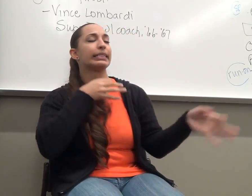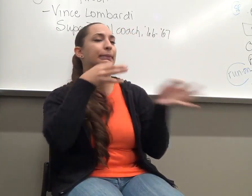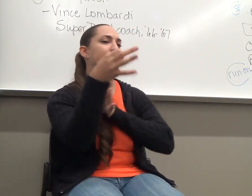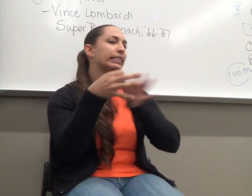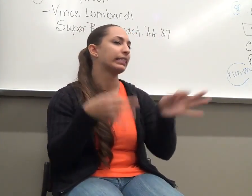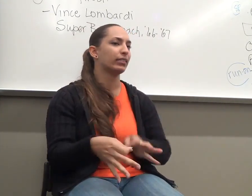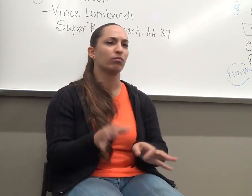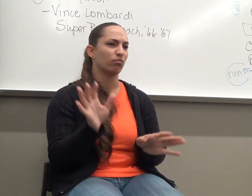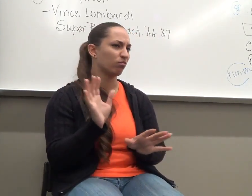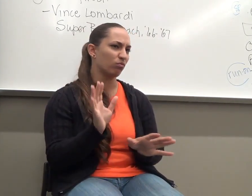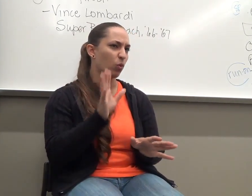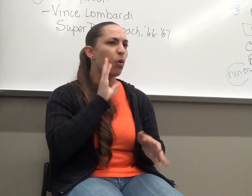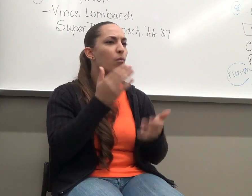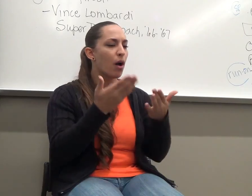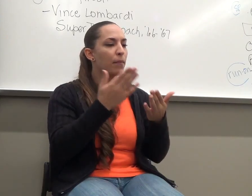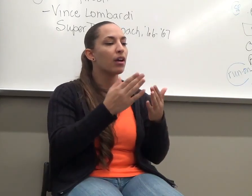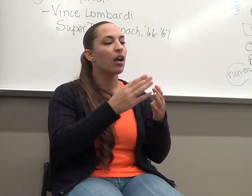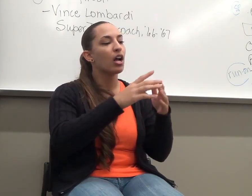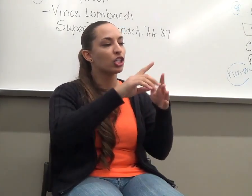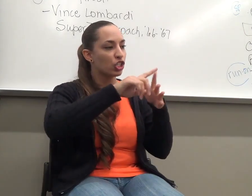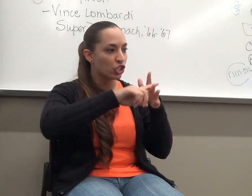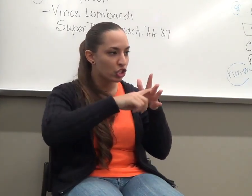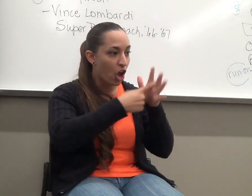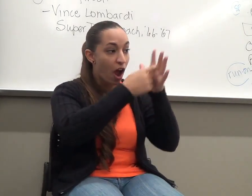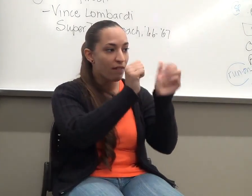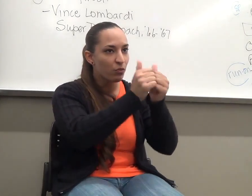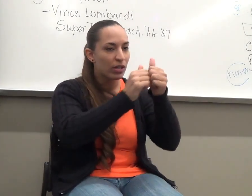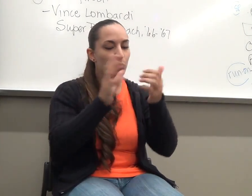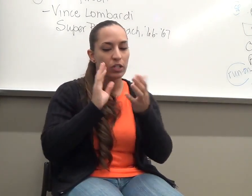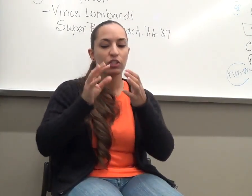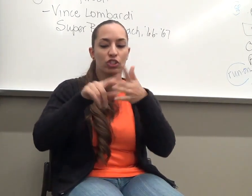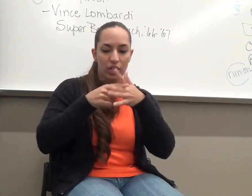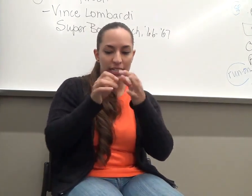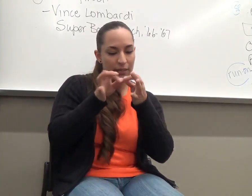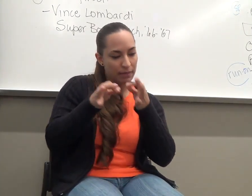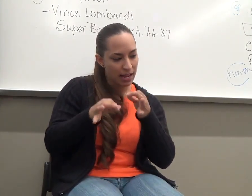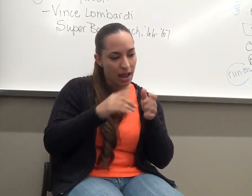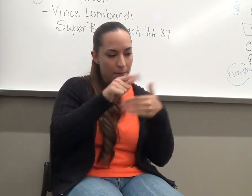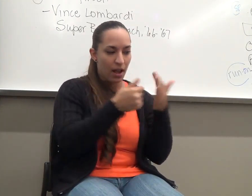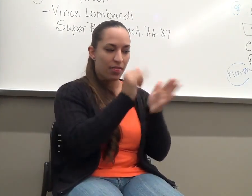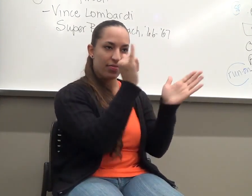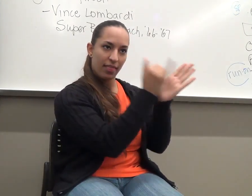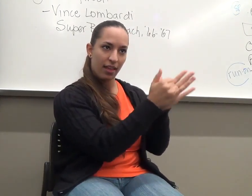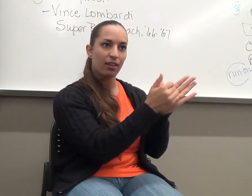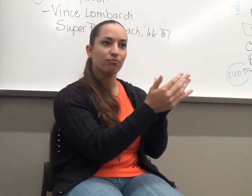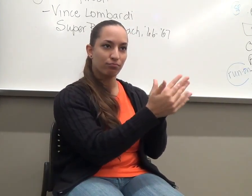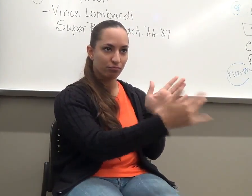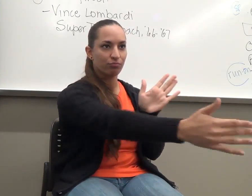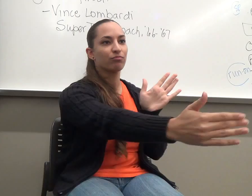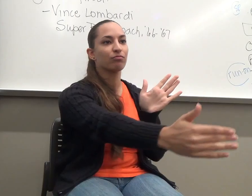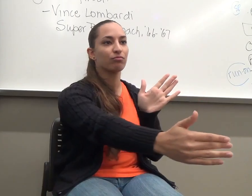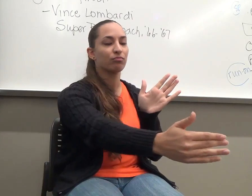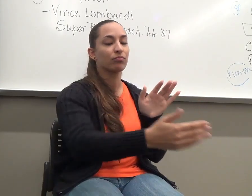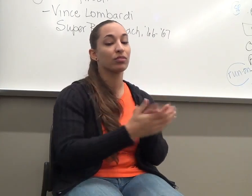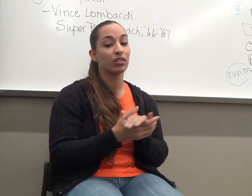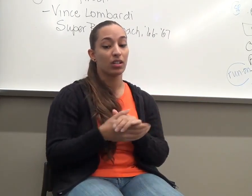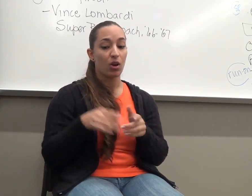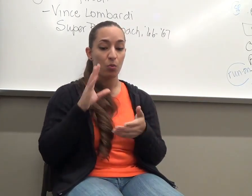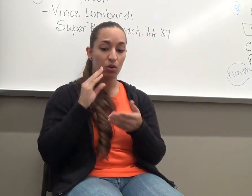Okay, because a lot of our first day of college was a disaster, so we want to find out that somebody else had the same experience, right?